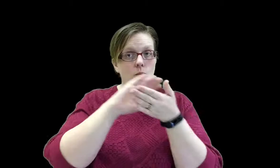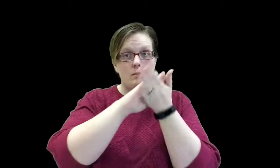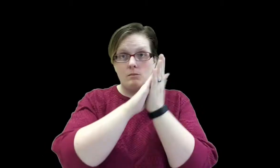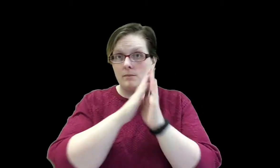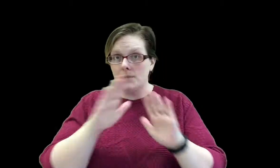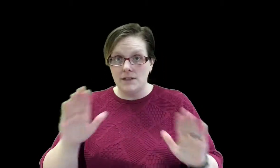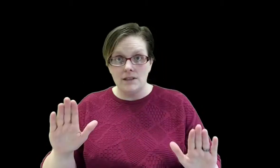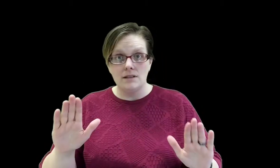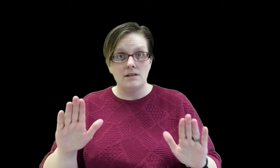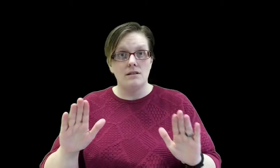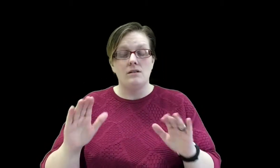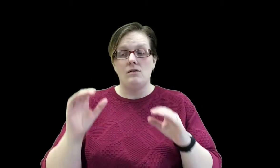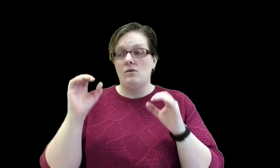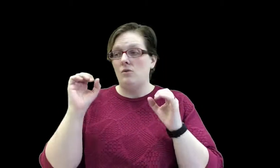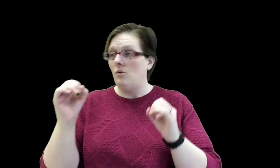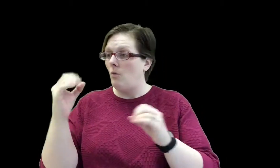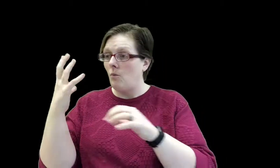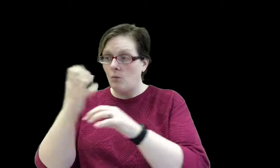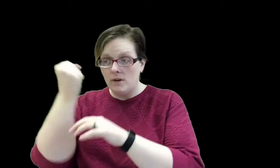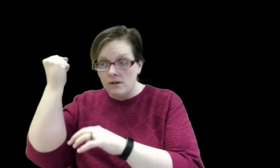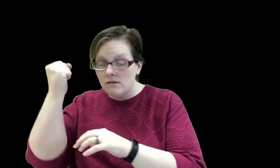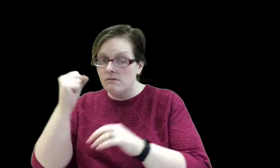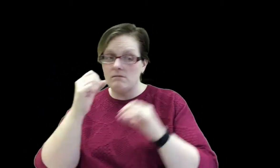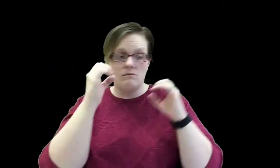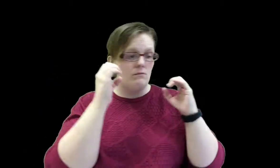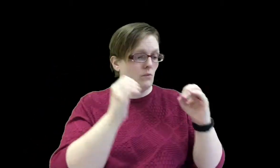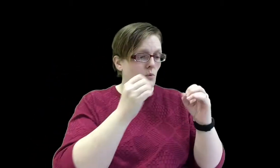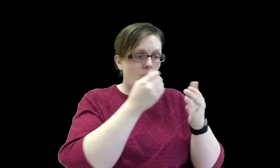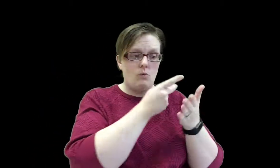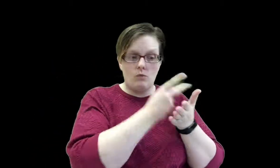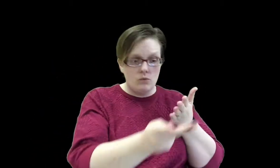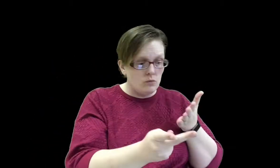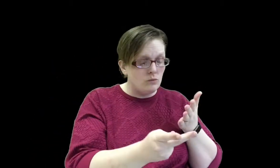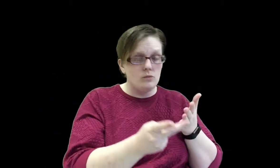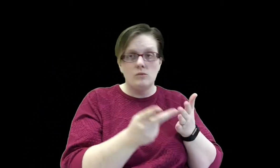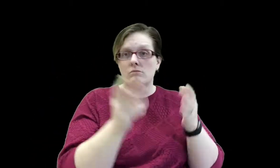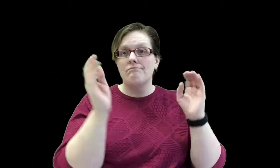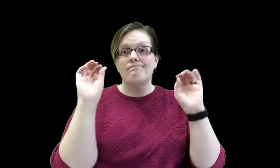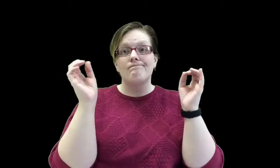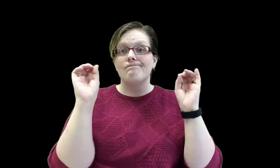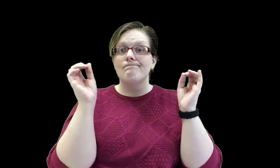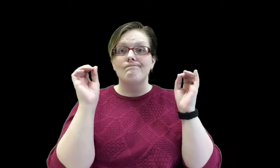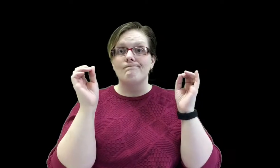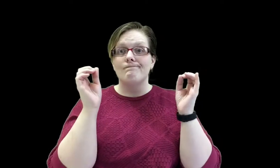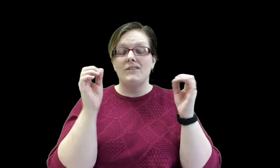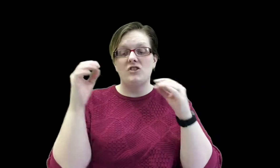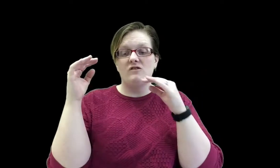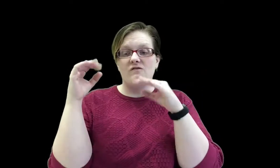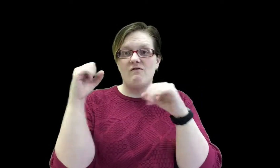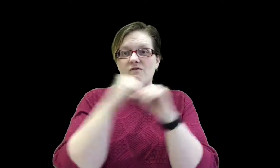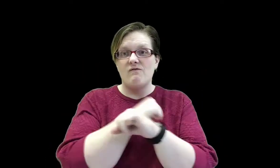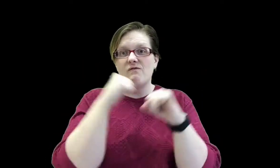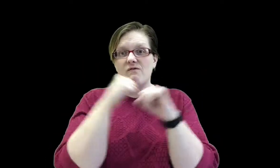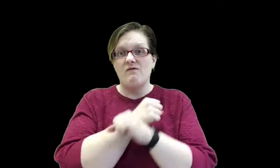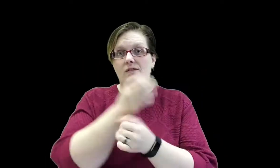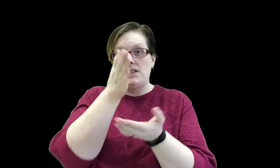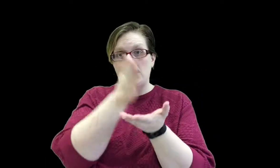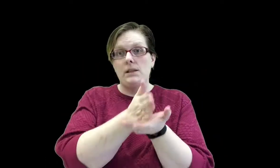wasn't. There was no peace, there was no winner, no loser, simply nothing. The